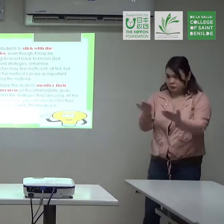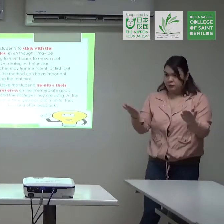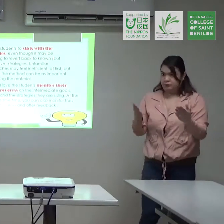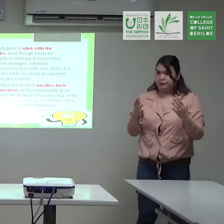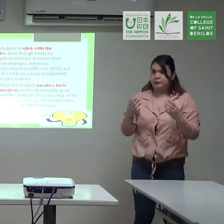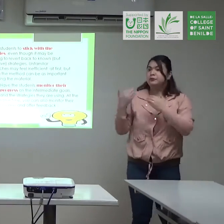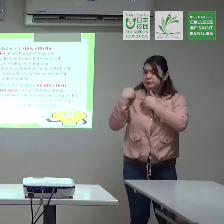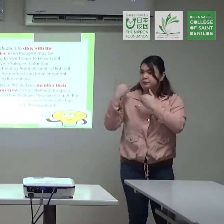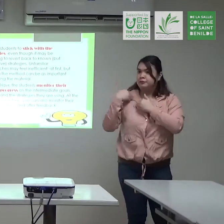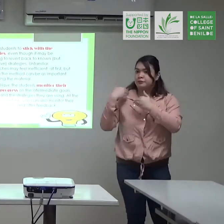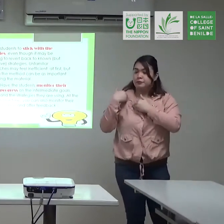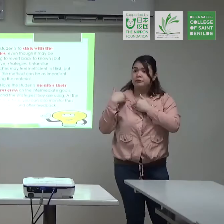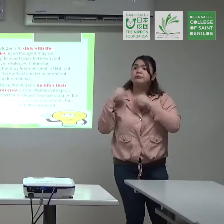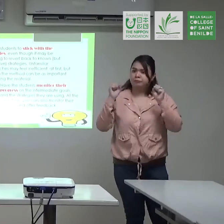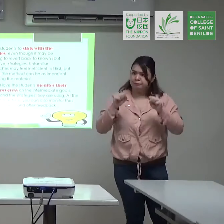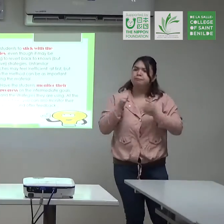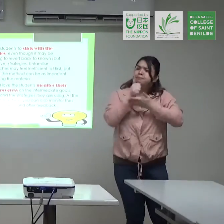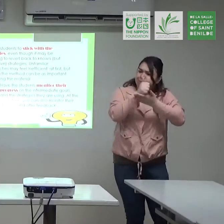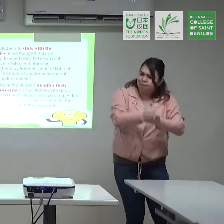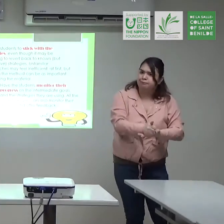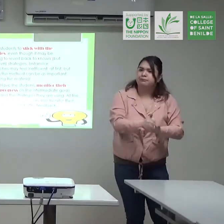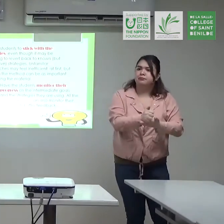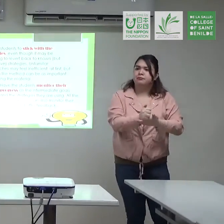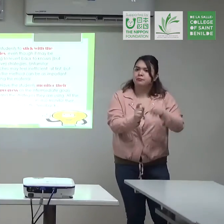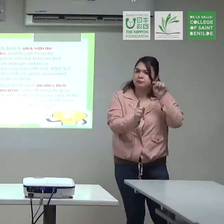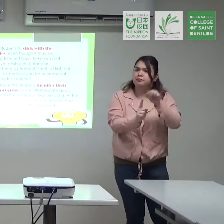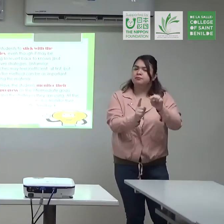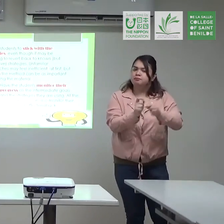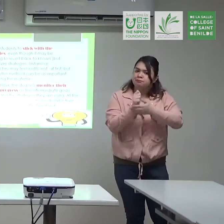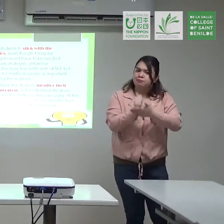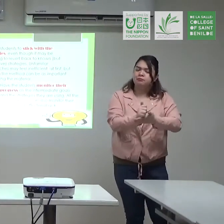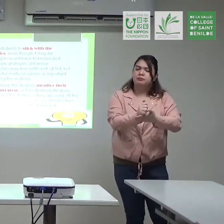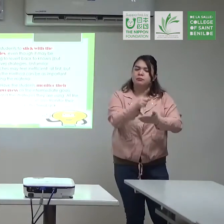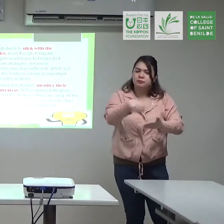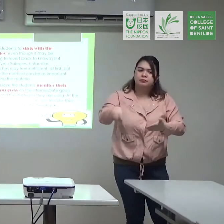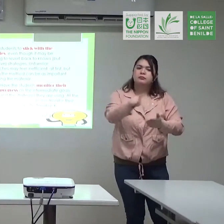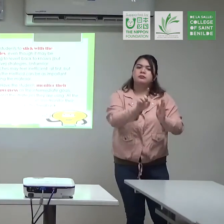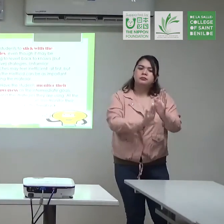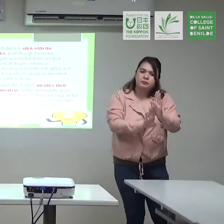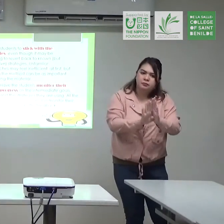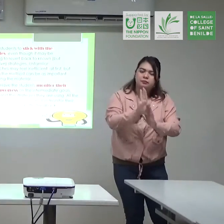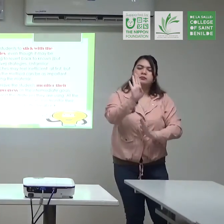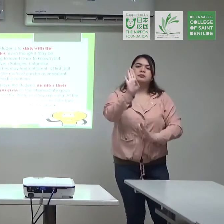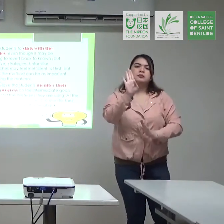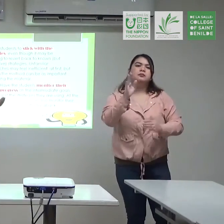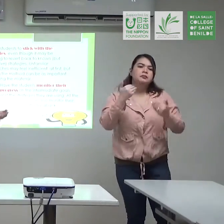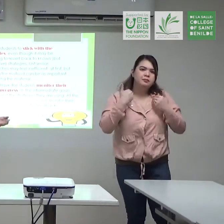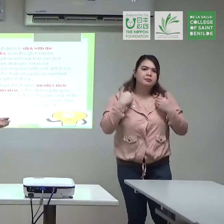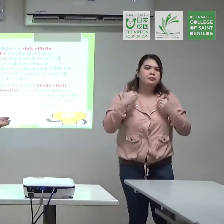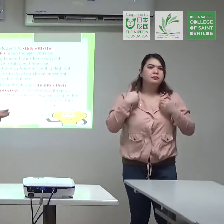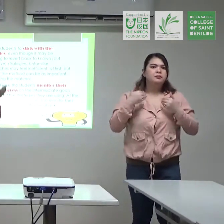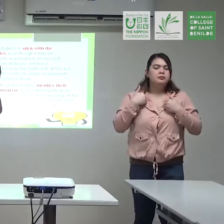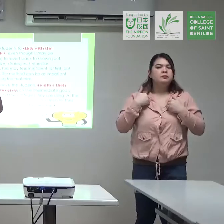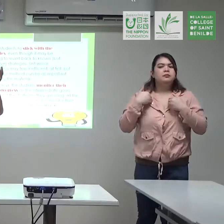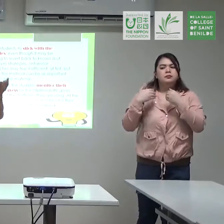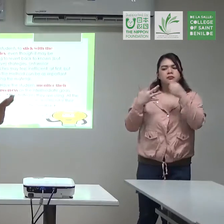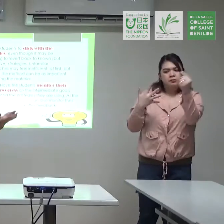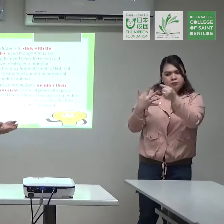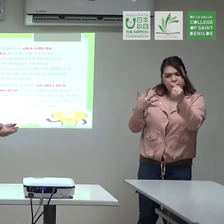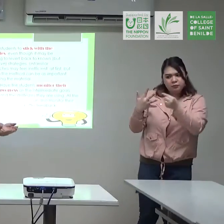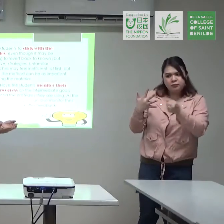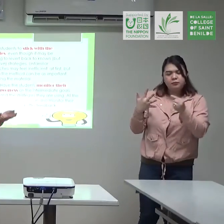as teachers, you can actually develop your students into properly,